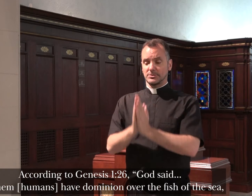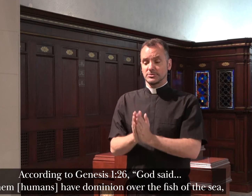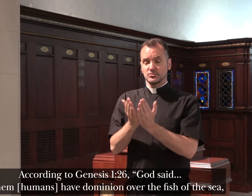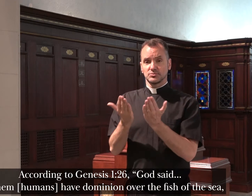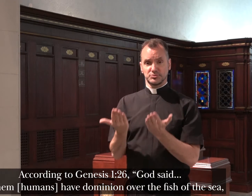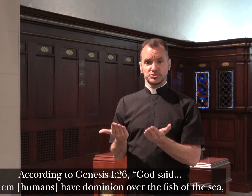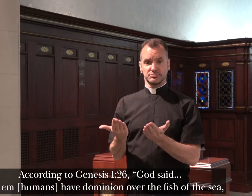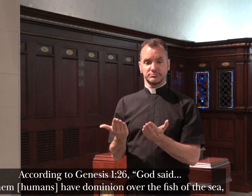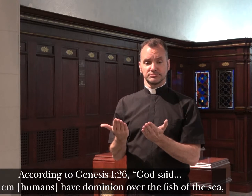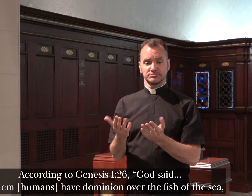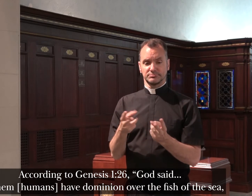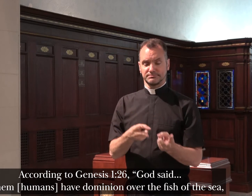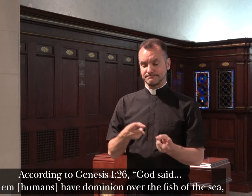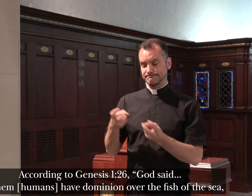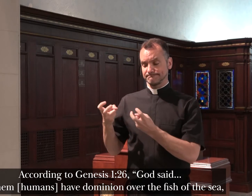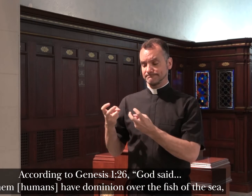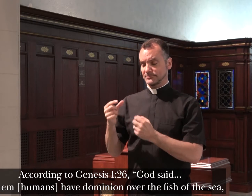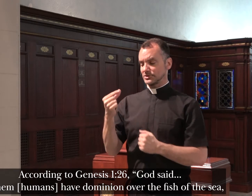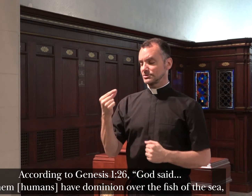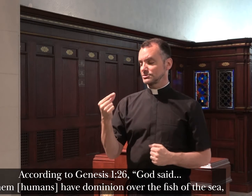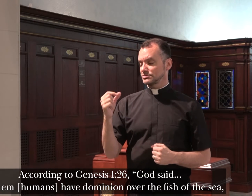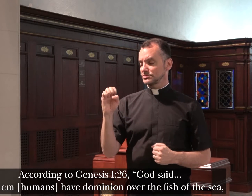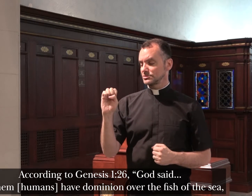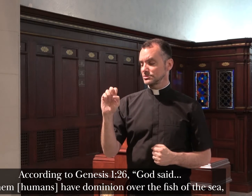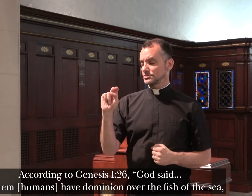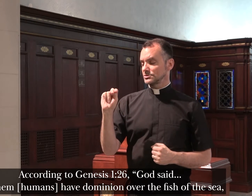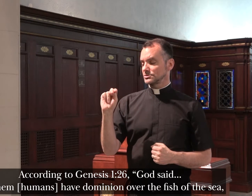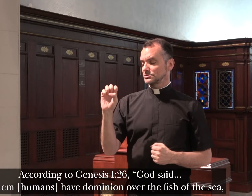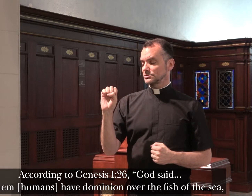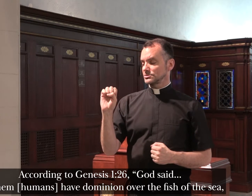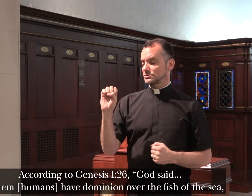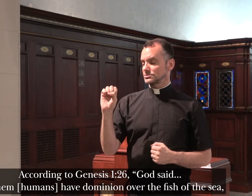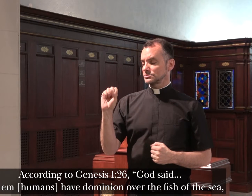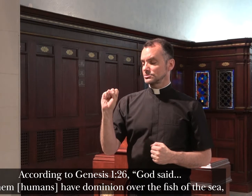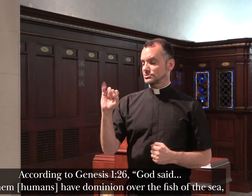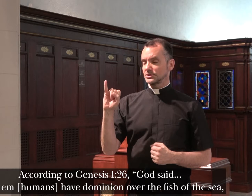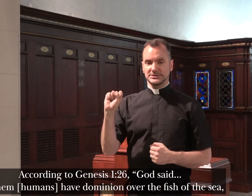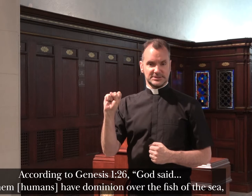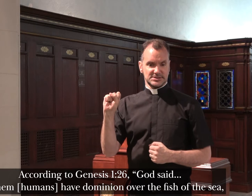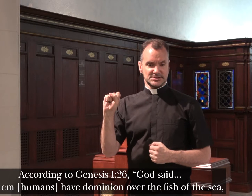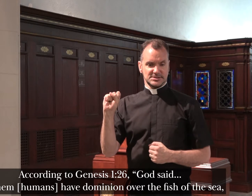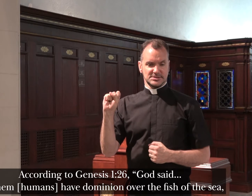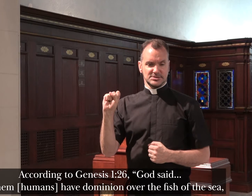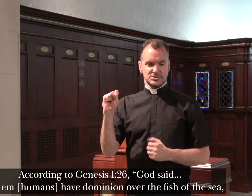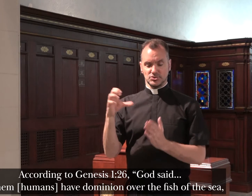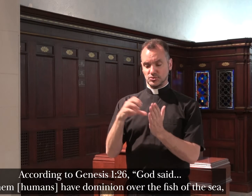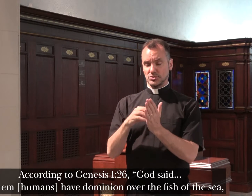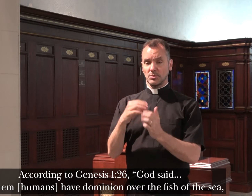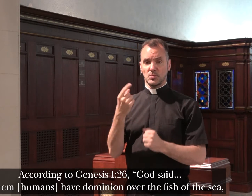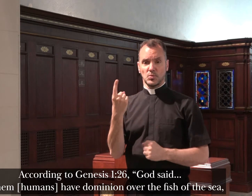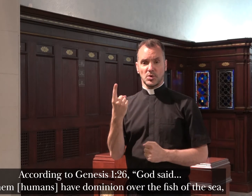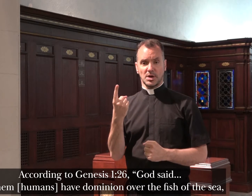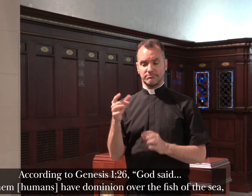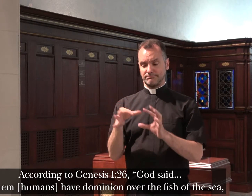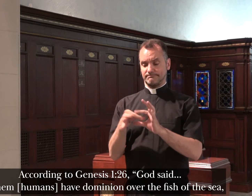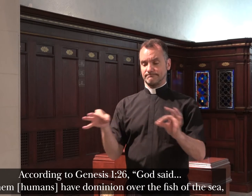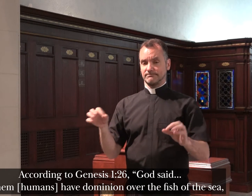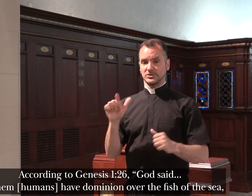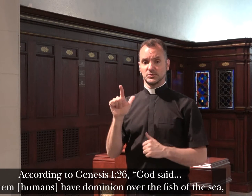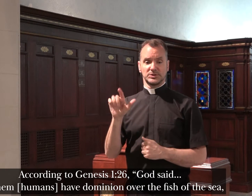According to Genesis 1, verse 26, God said, Let them, humans, have